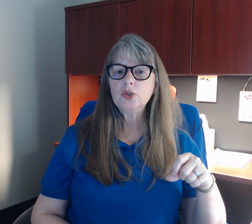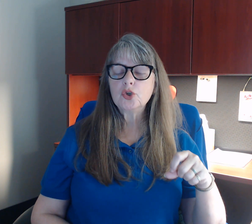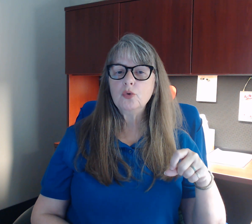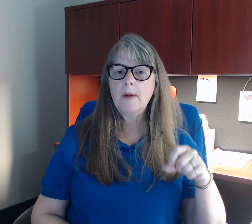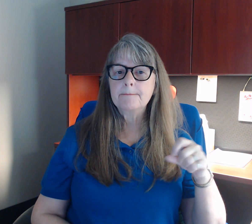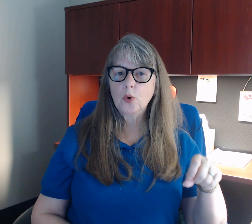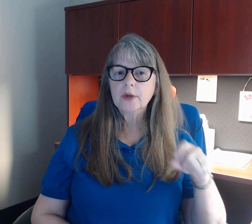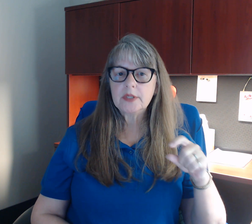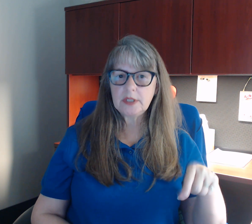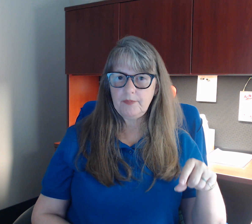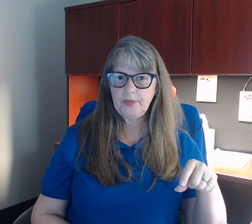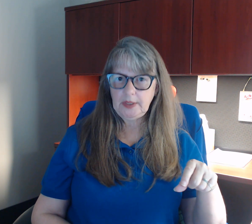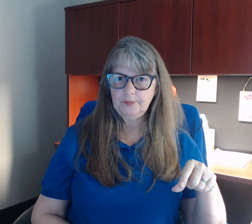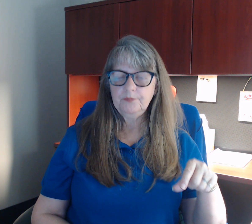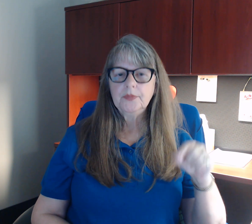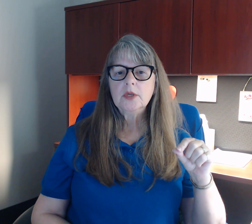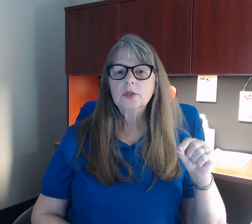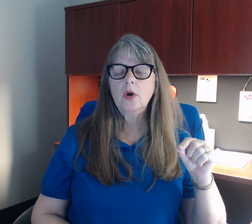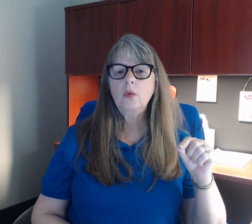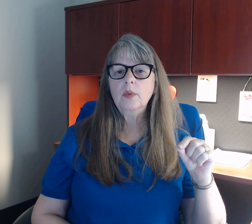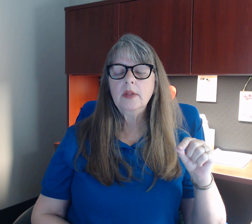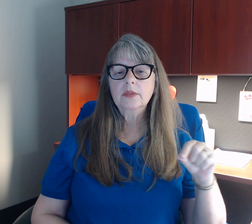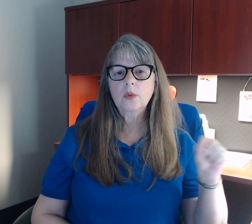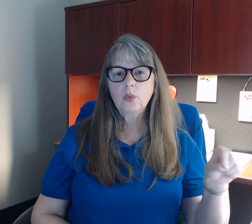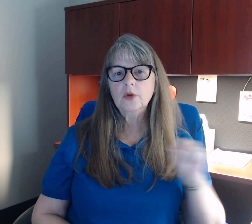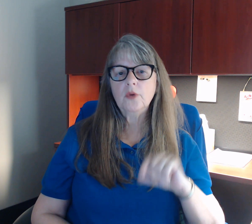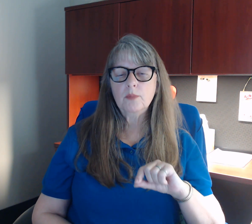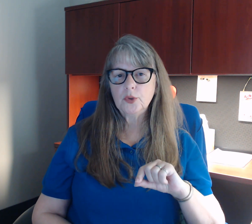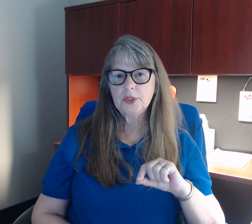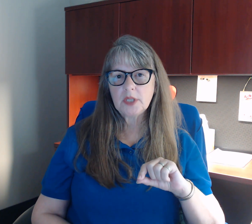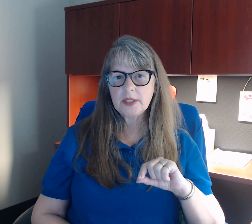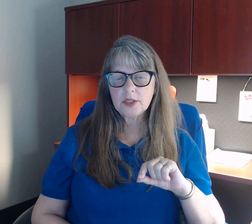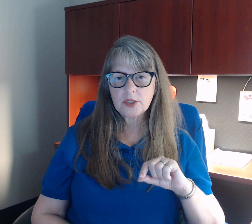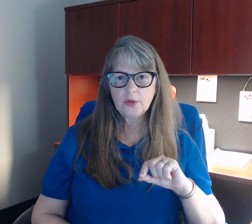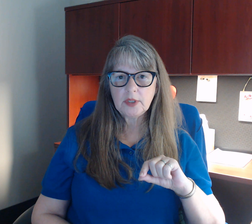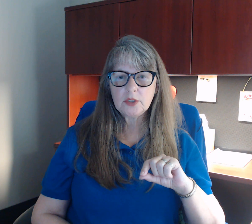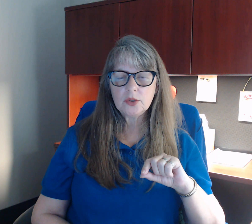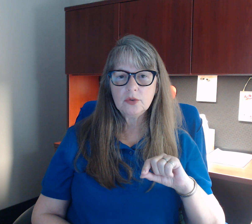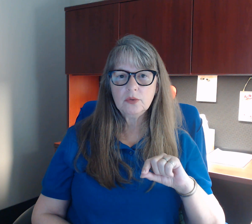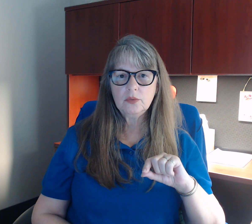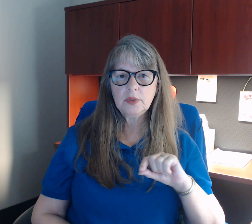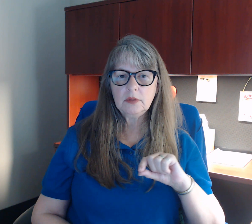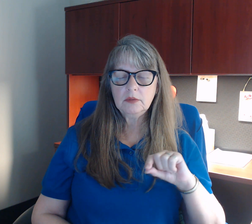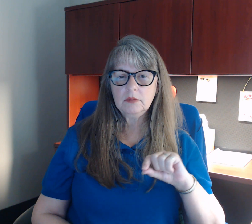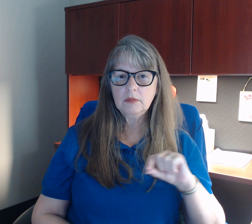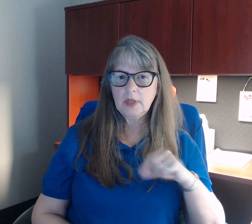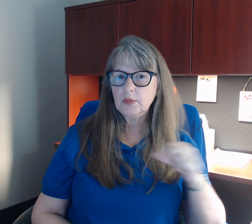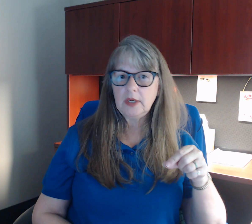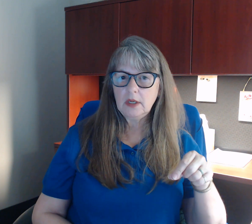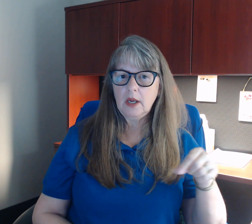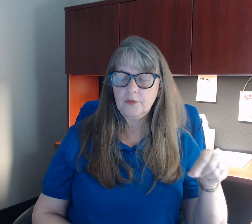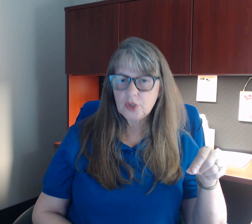to abort something. So the word for abortion is not necessarily to get rid of a